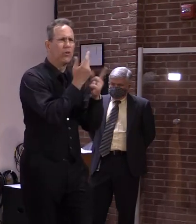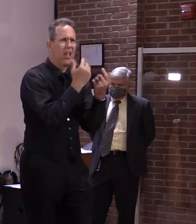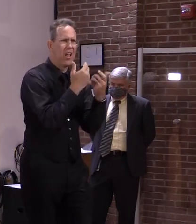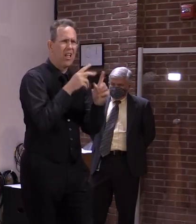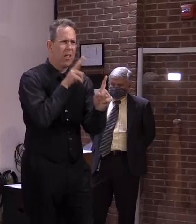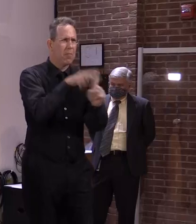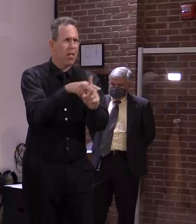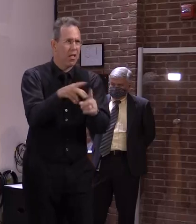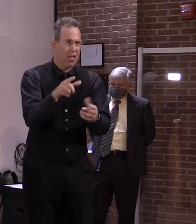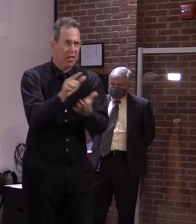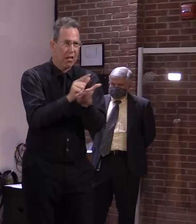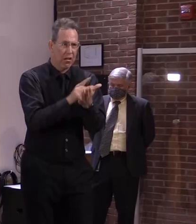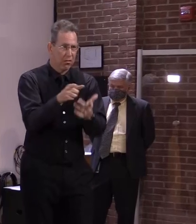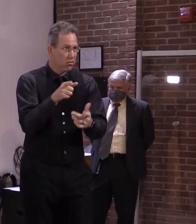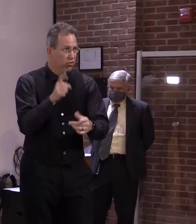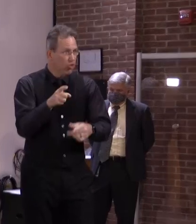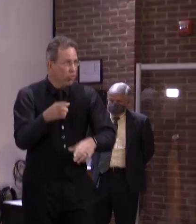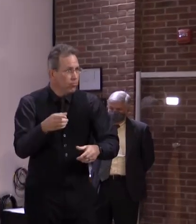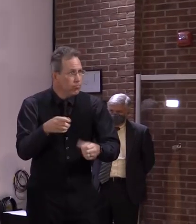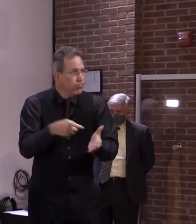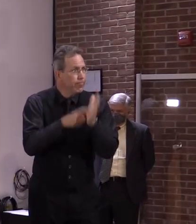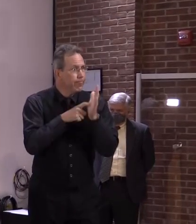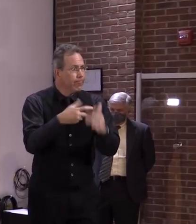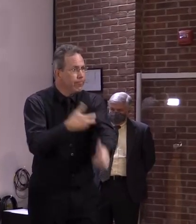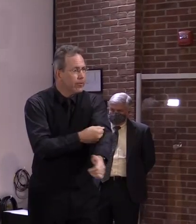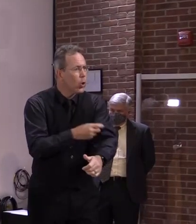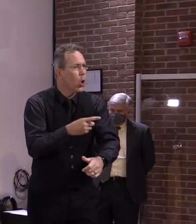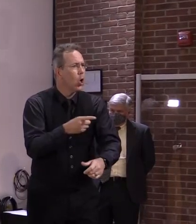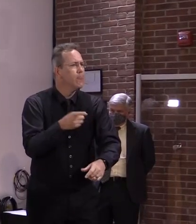I think we've certainly said a lot about the